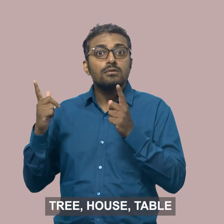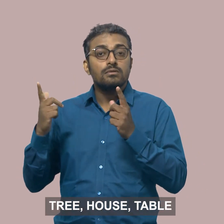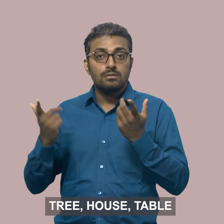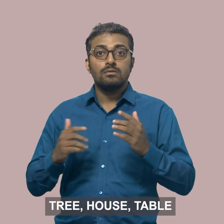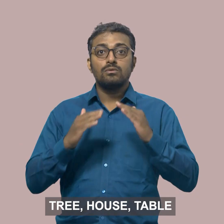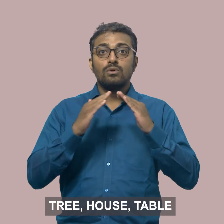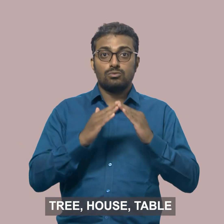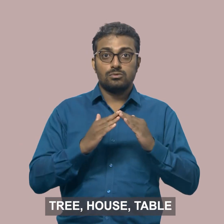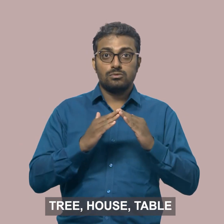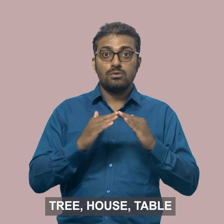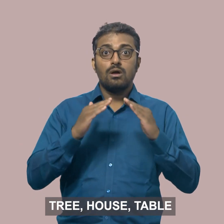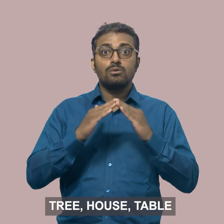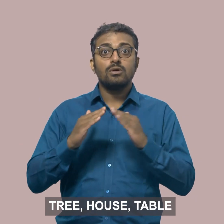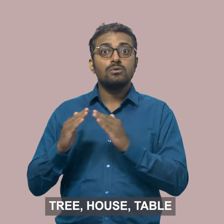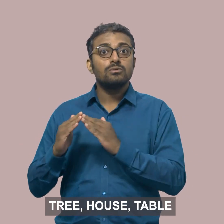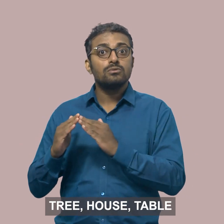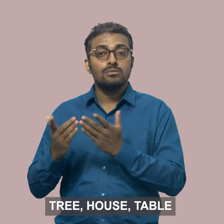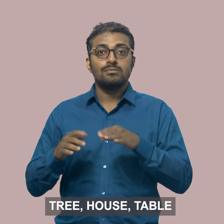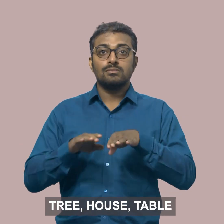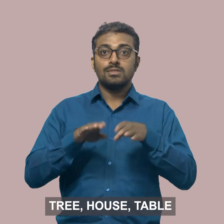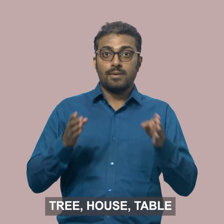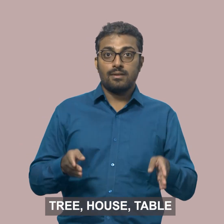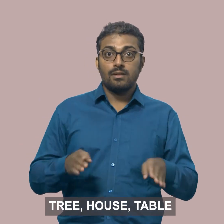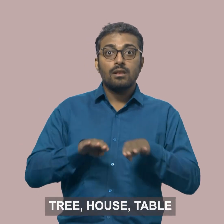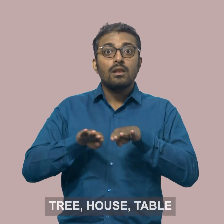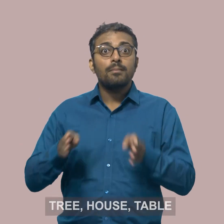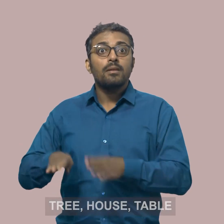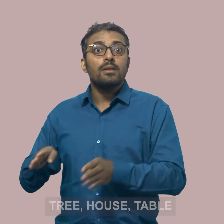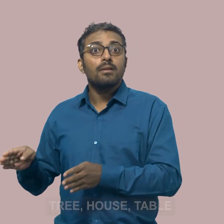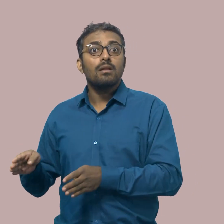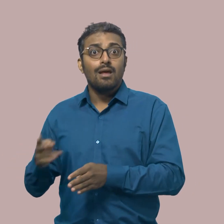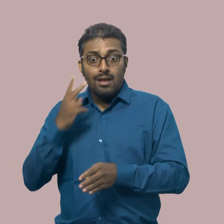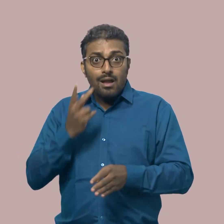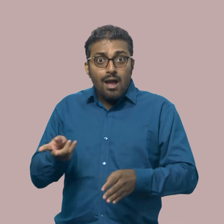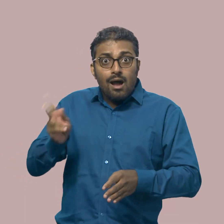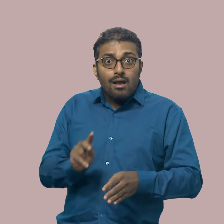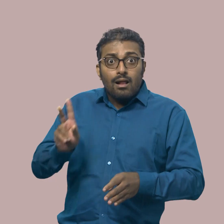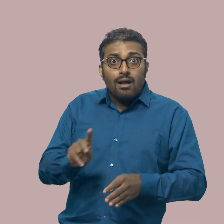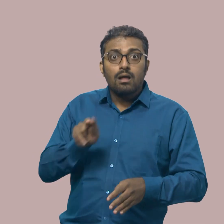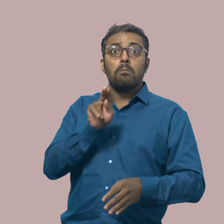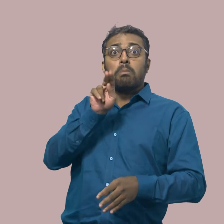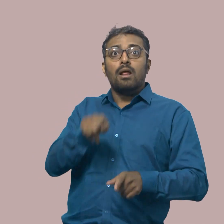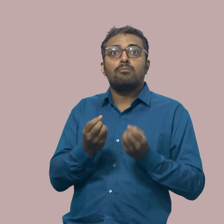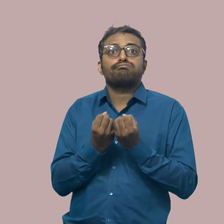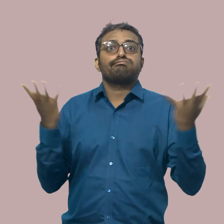so it's mean trees. House means houses. Table, it's